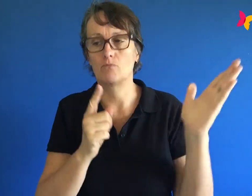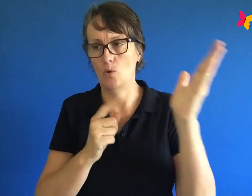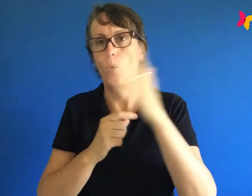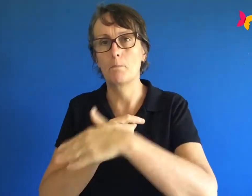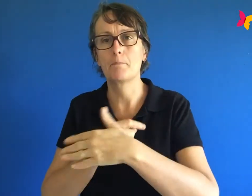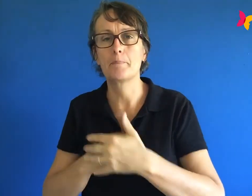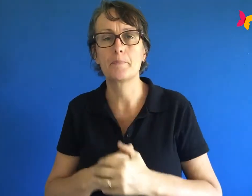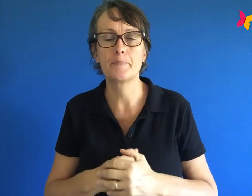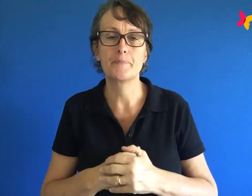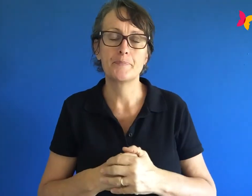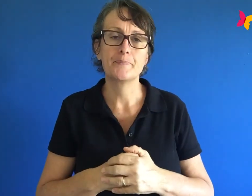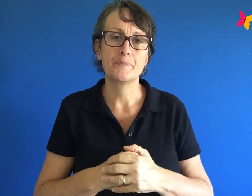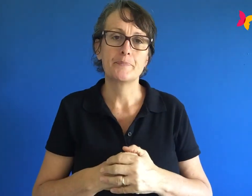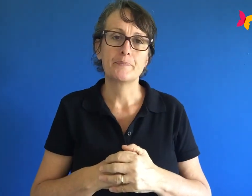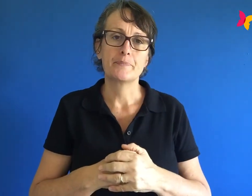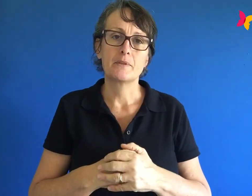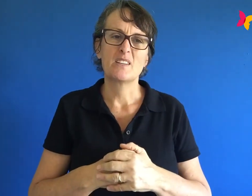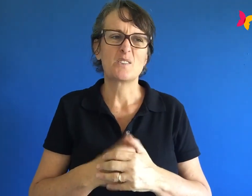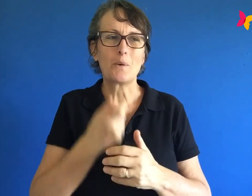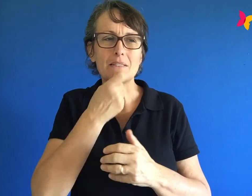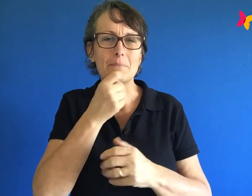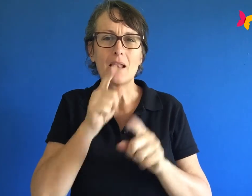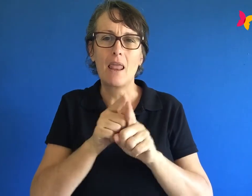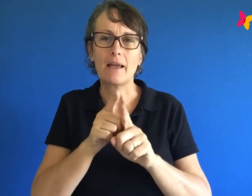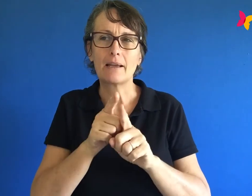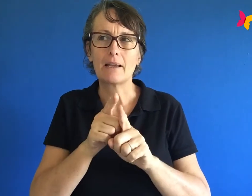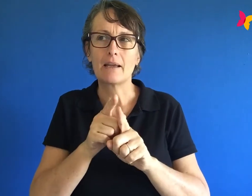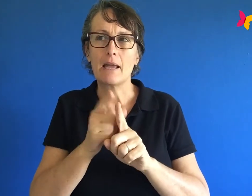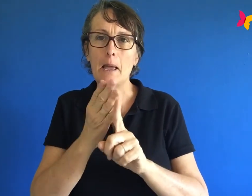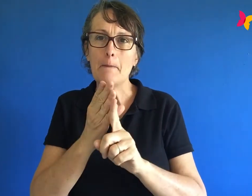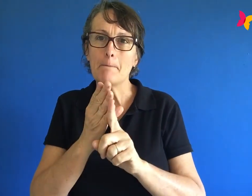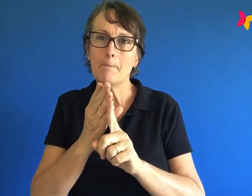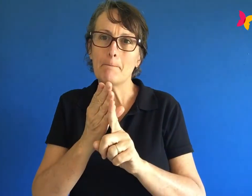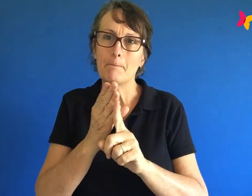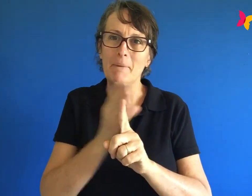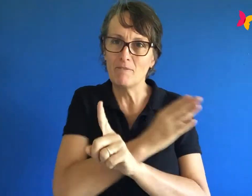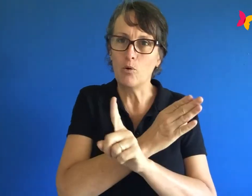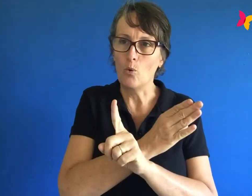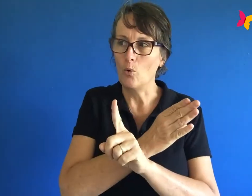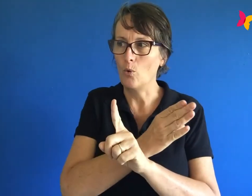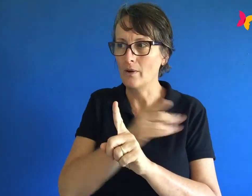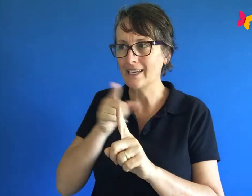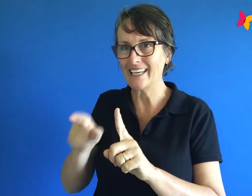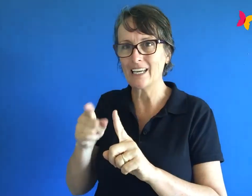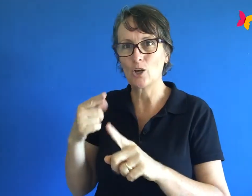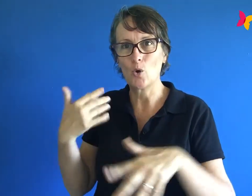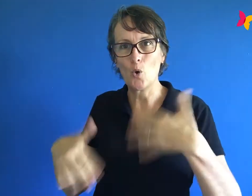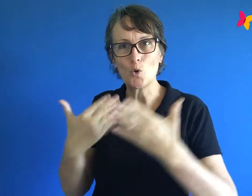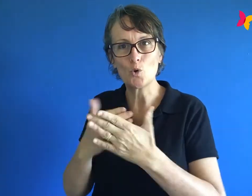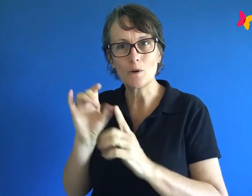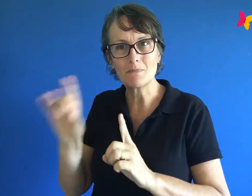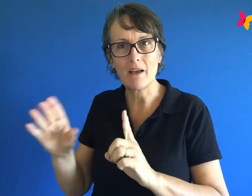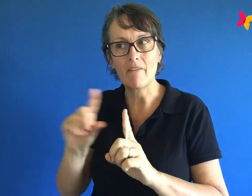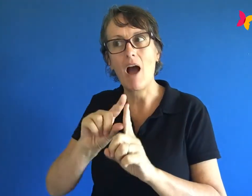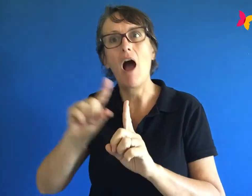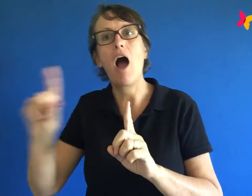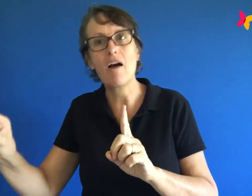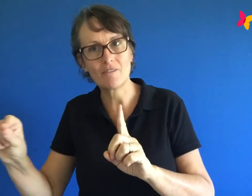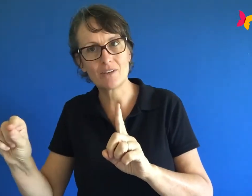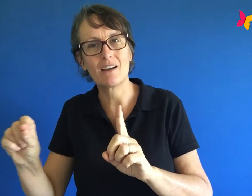of a before and an after, and the after is I'm